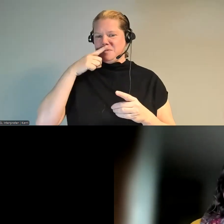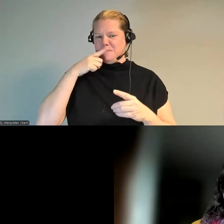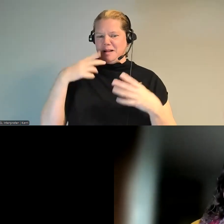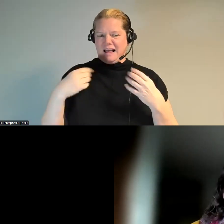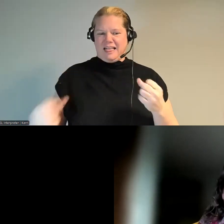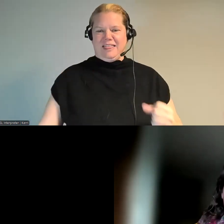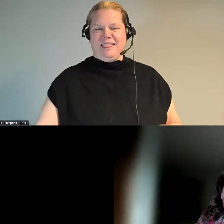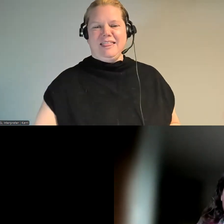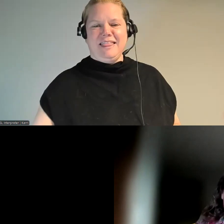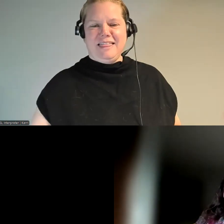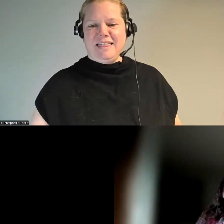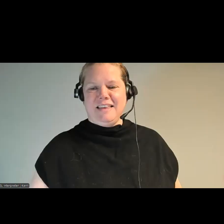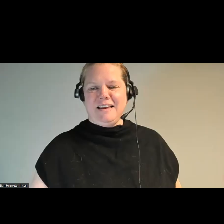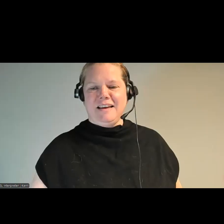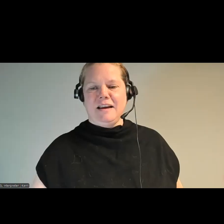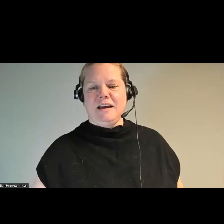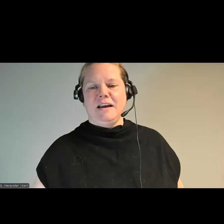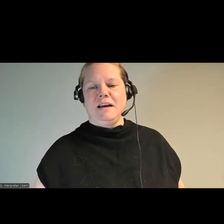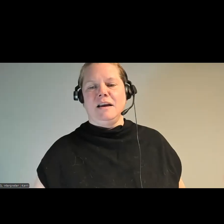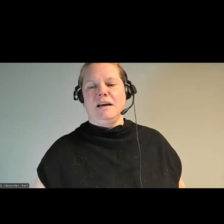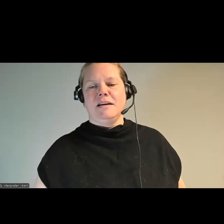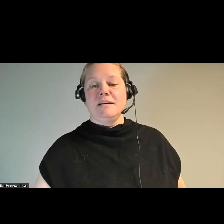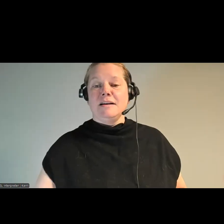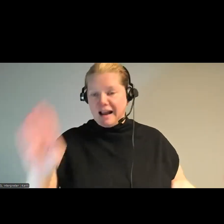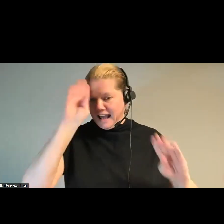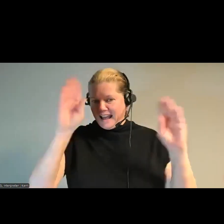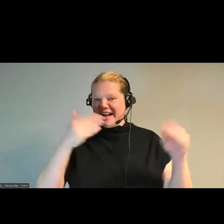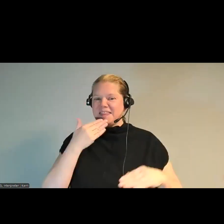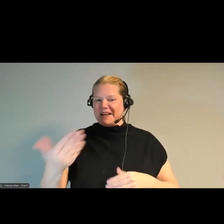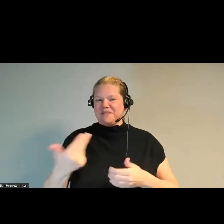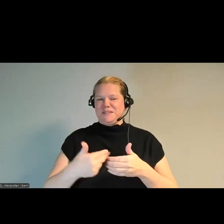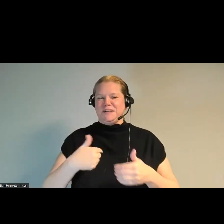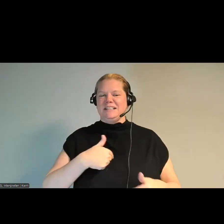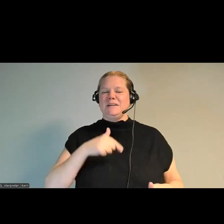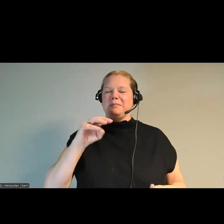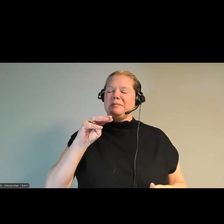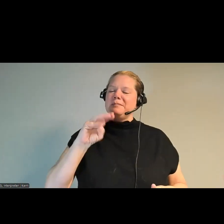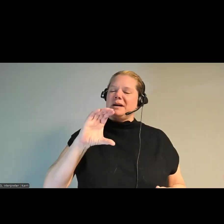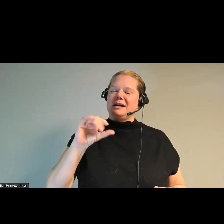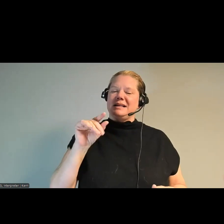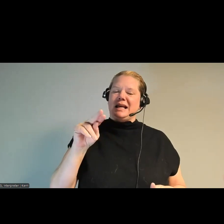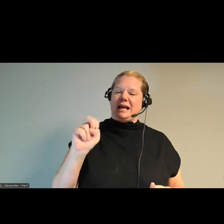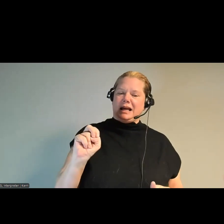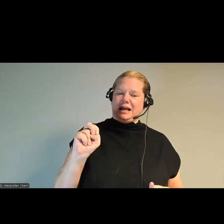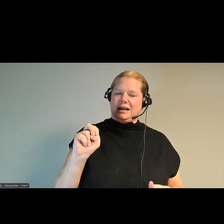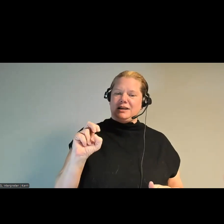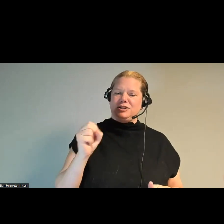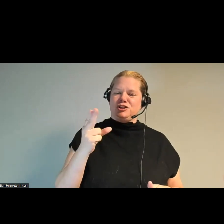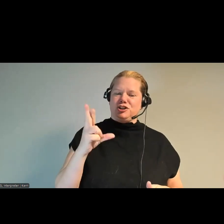Hi, good afternoon, everyone. Thanks for joining us. As Kathleen said, my name is McCain Scharf, and I